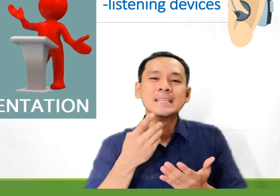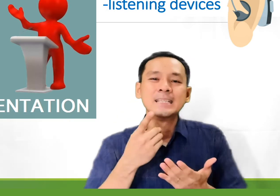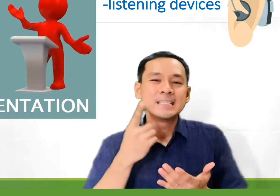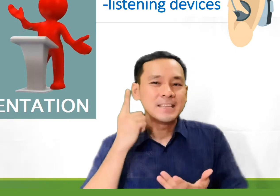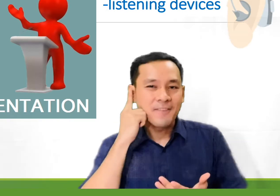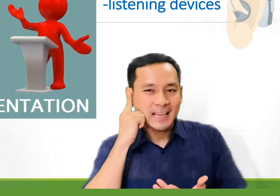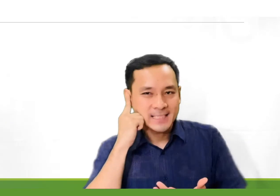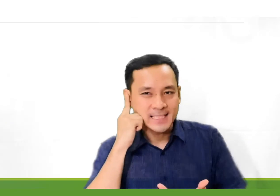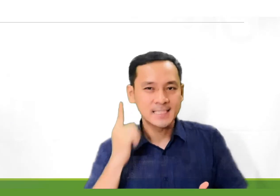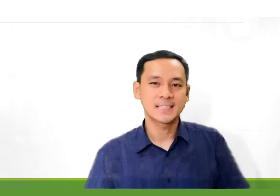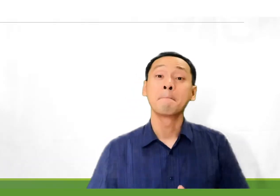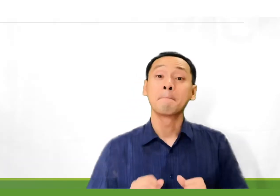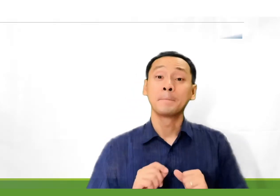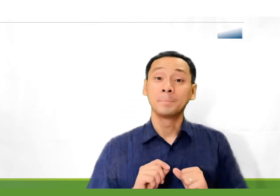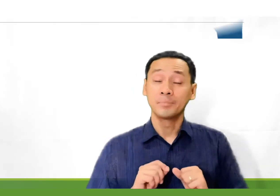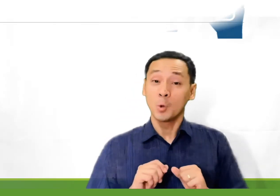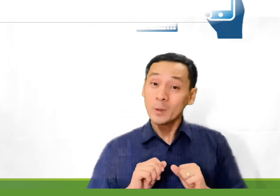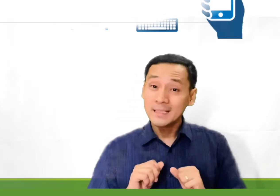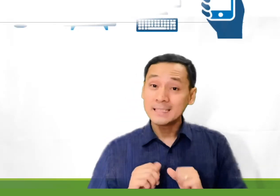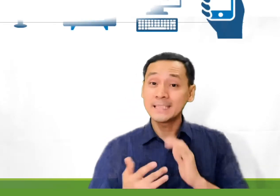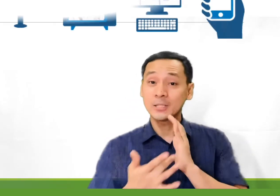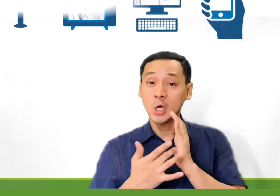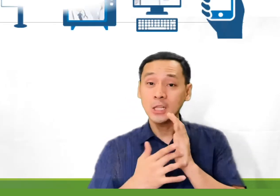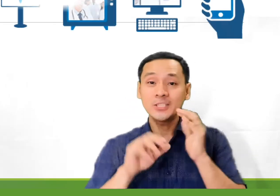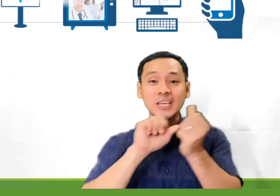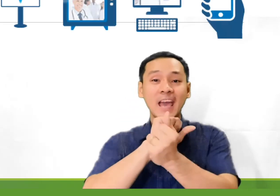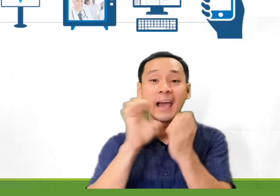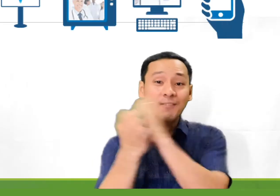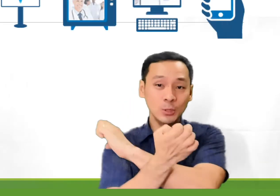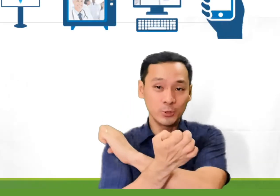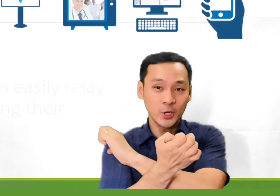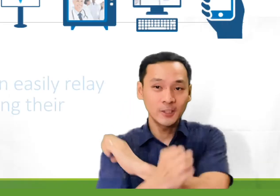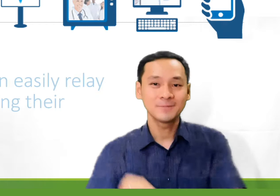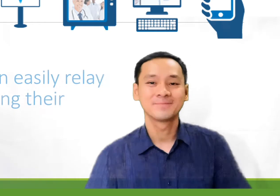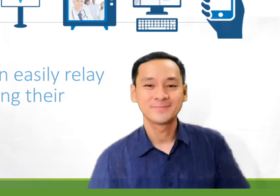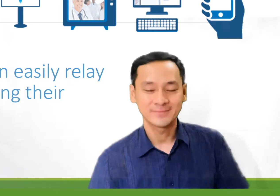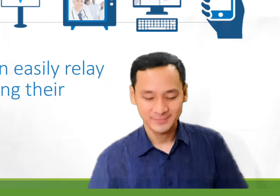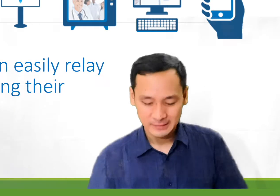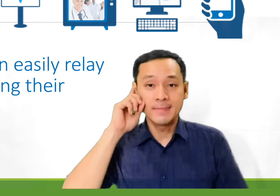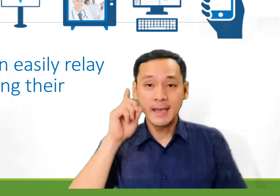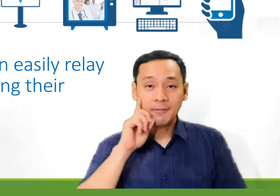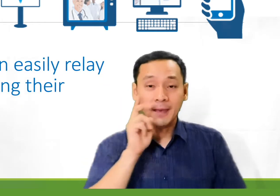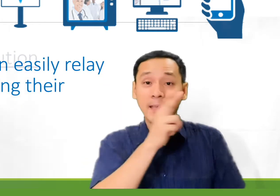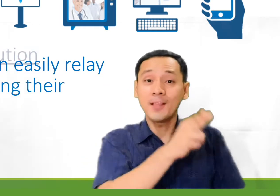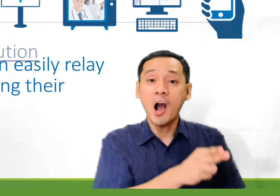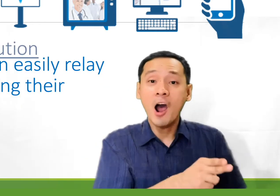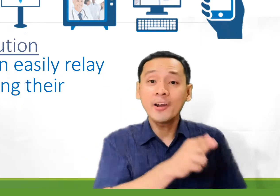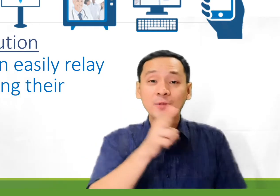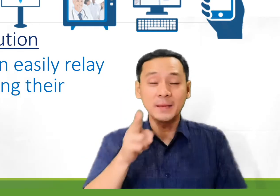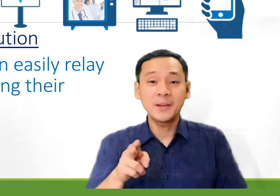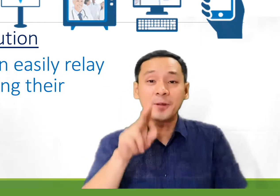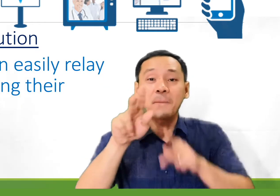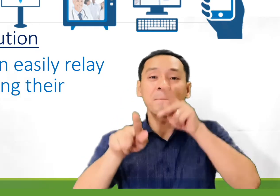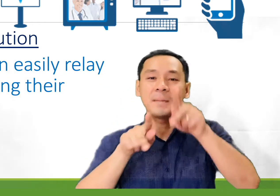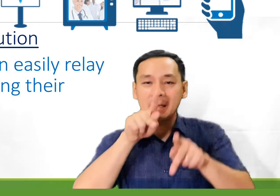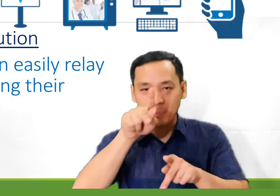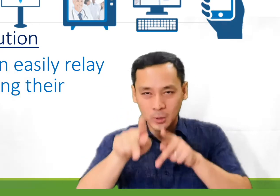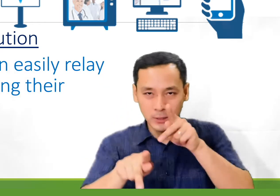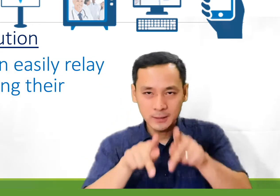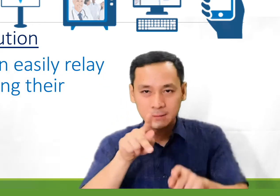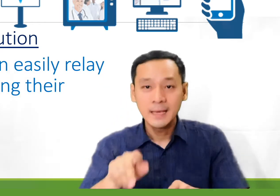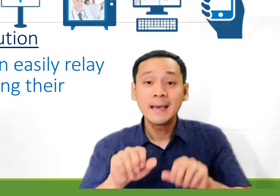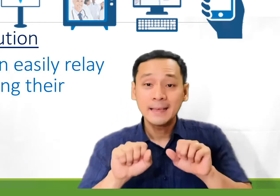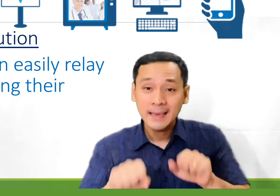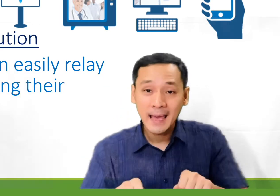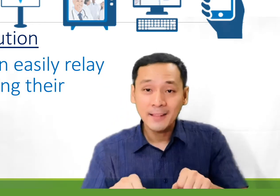listening devices. With the technology evolution, deaf and hard of hearing